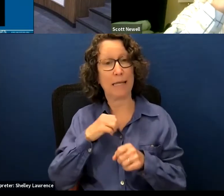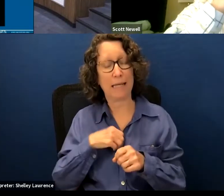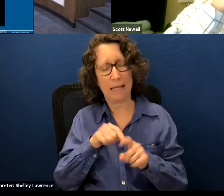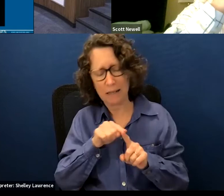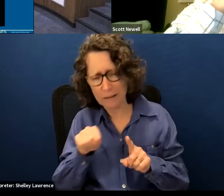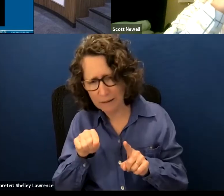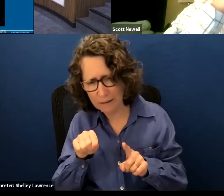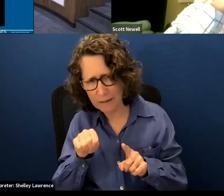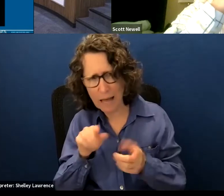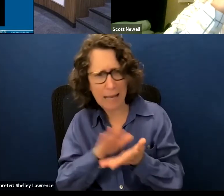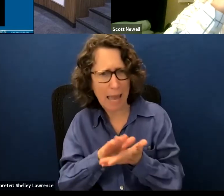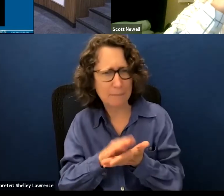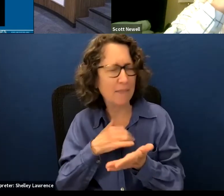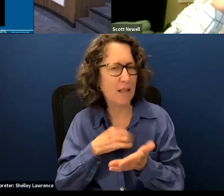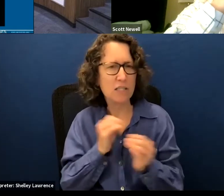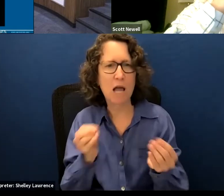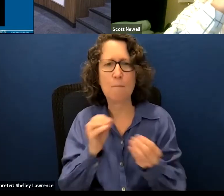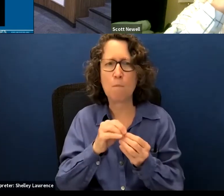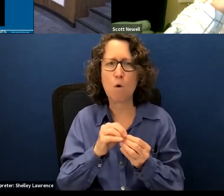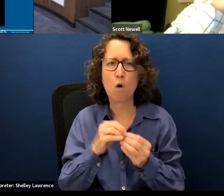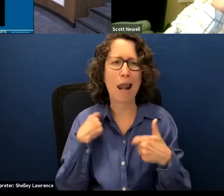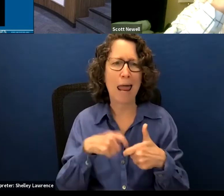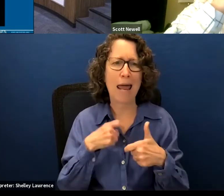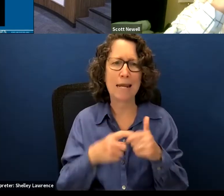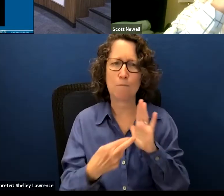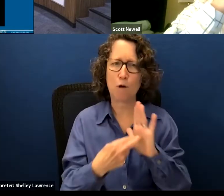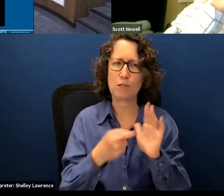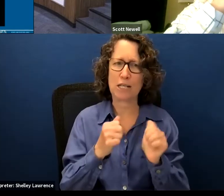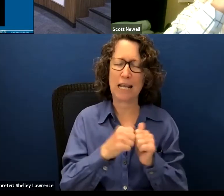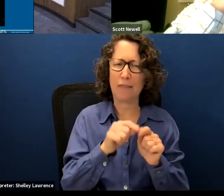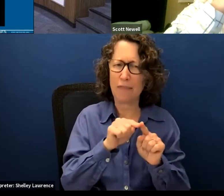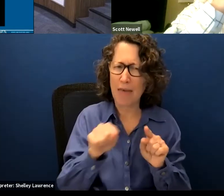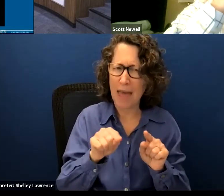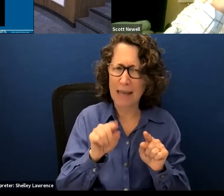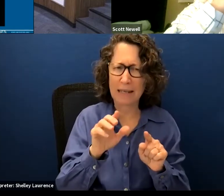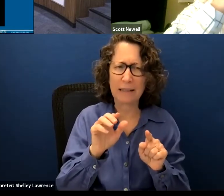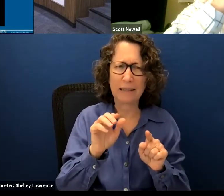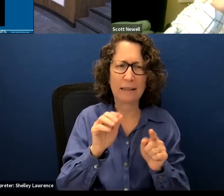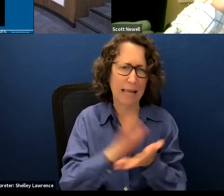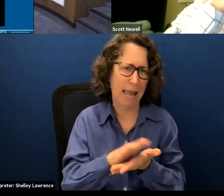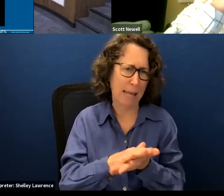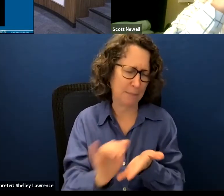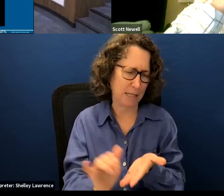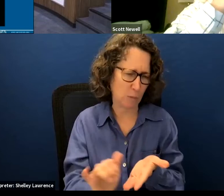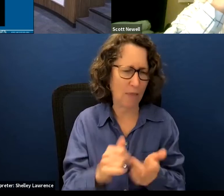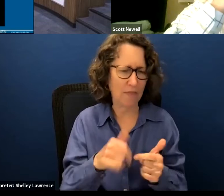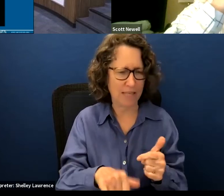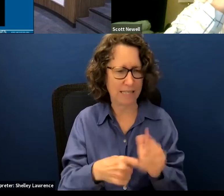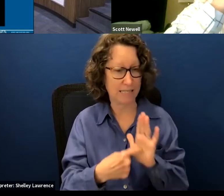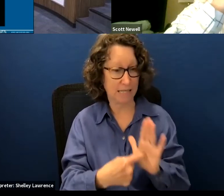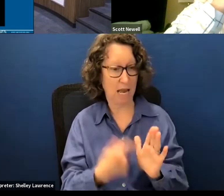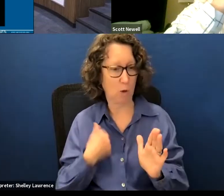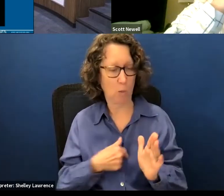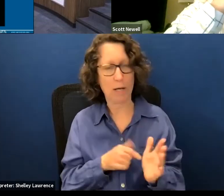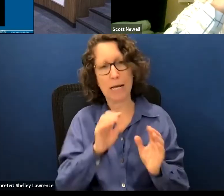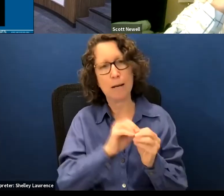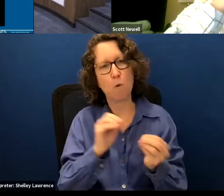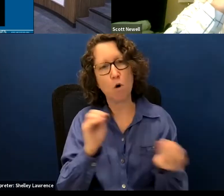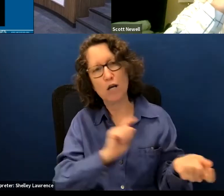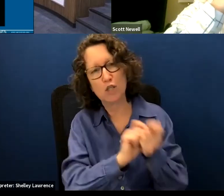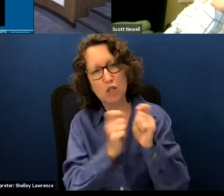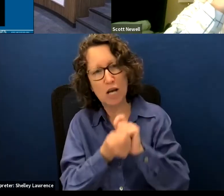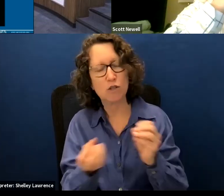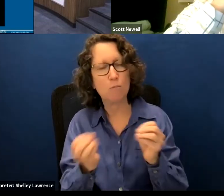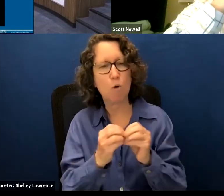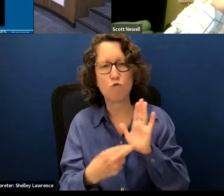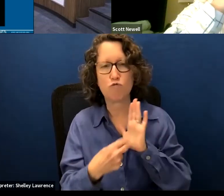Academy, it's unfortunate that there's not more Latinx representation in the Matt Academy as well. This is a sign that we need more change and more